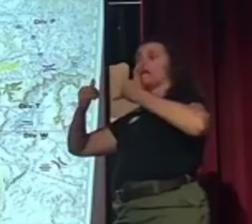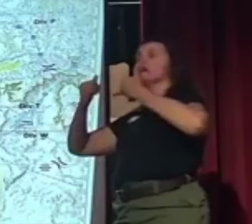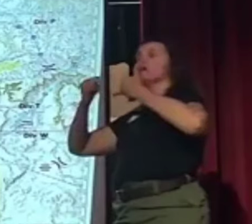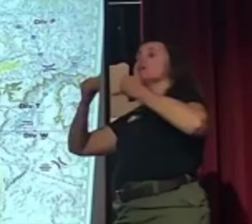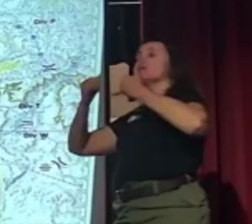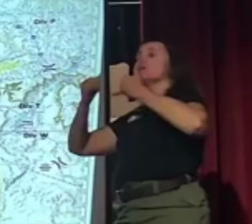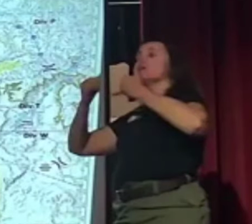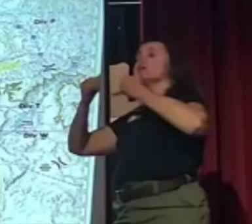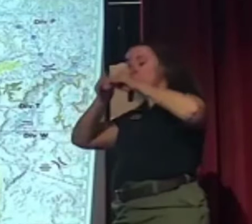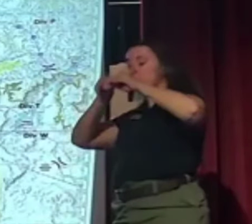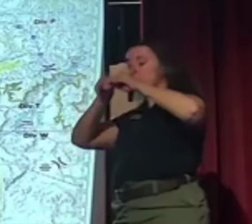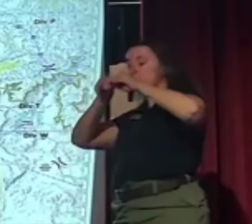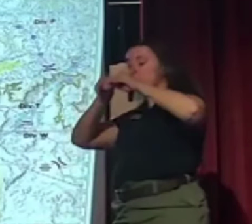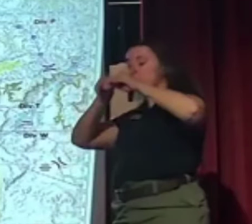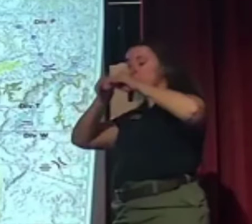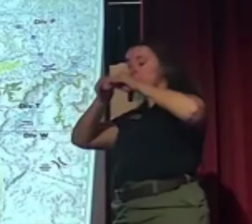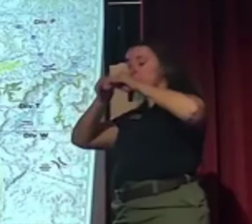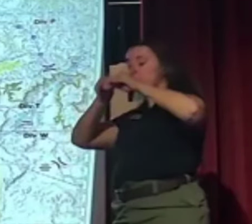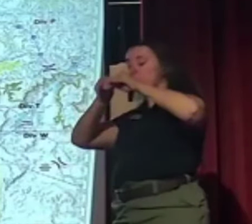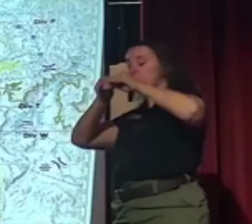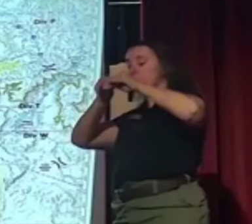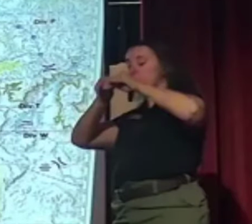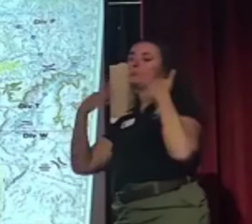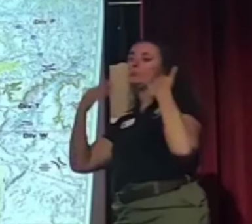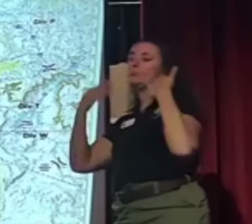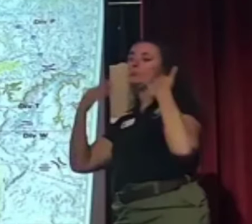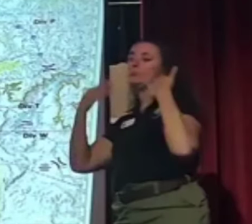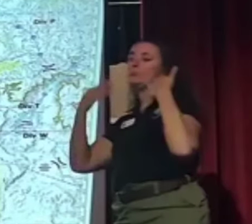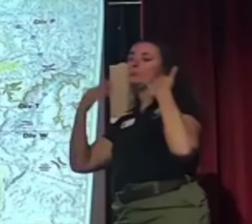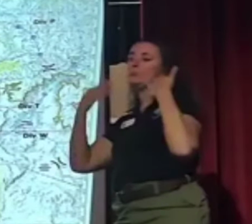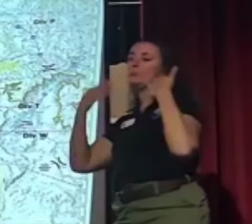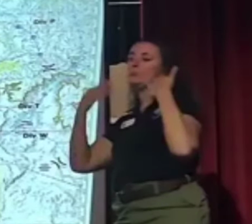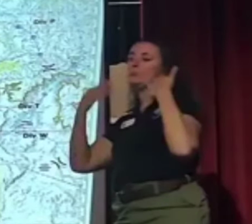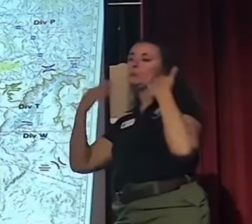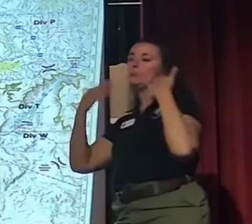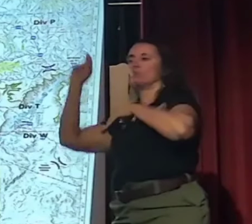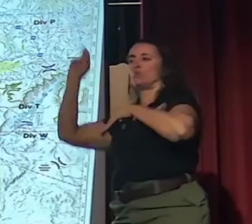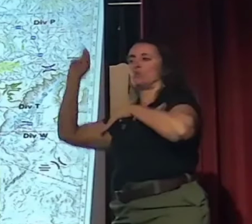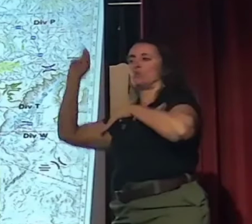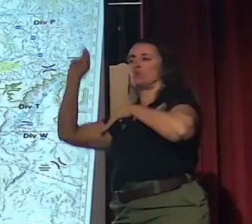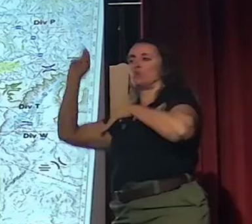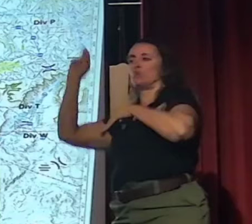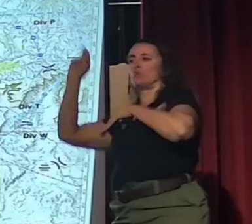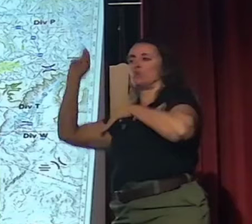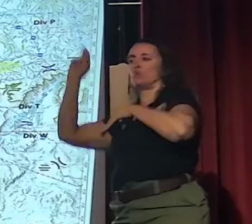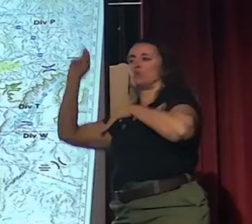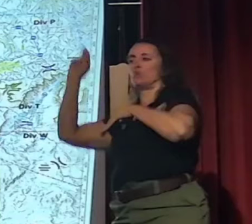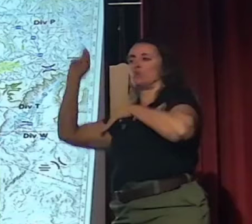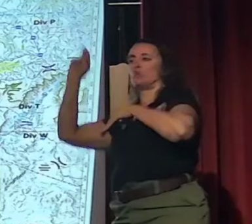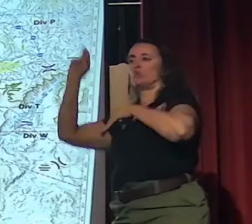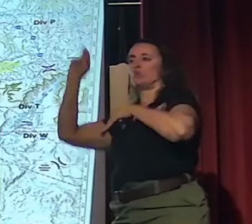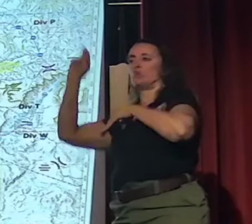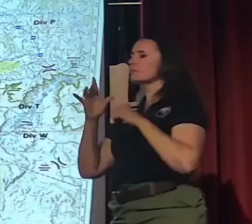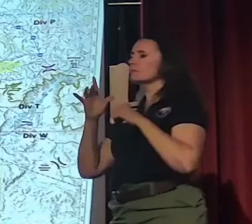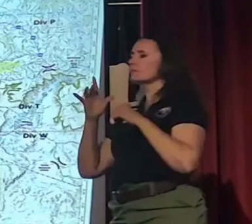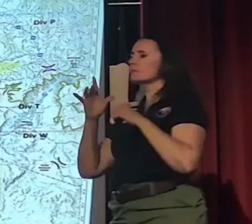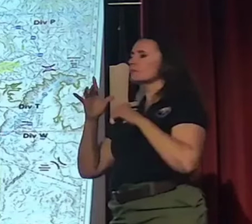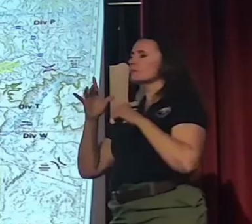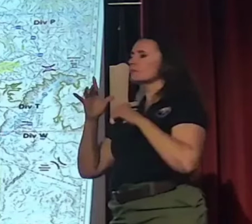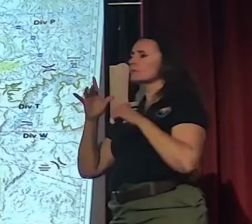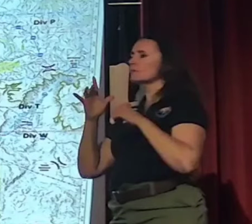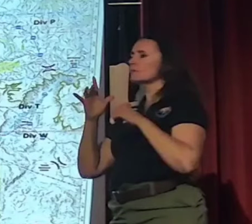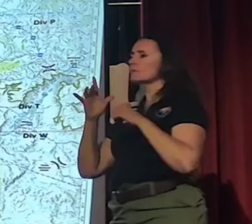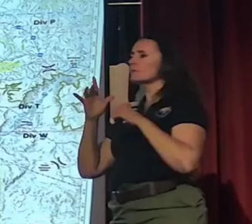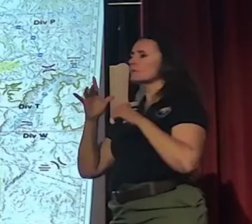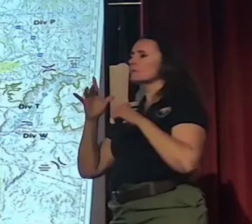keep that from progressing to the north. We want to buy ourselves time so that we can get this road prepped.